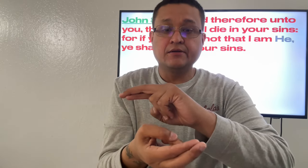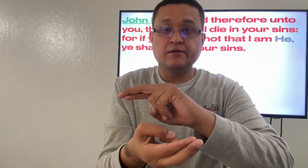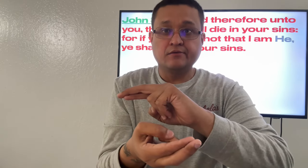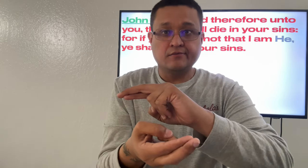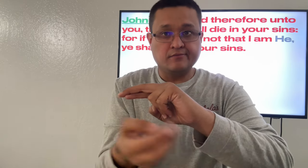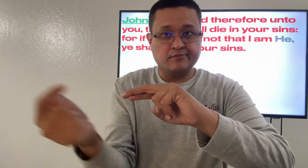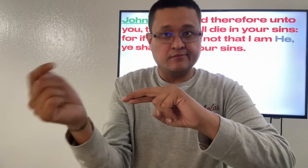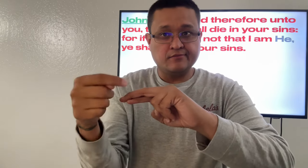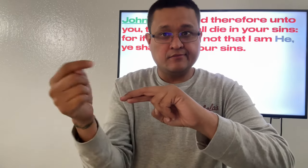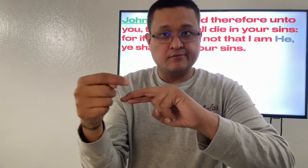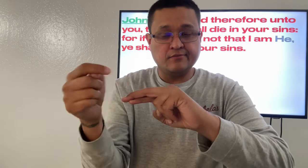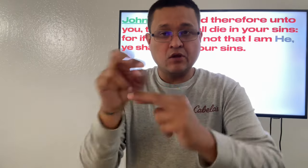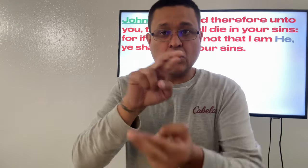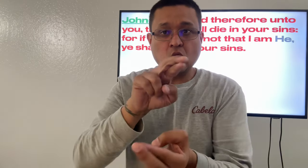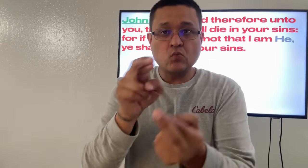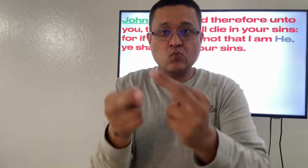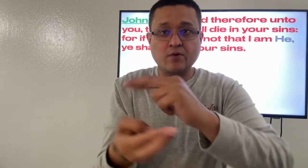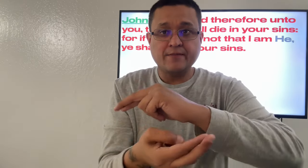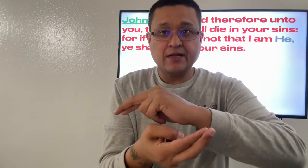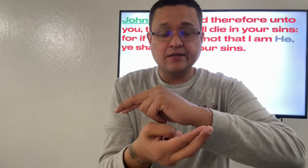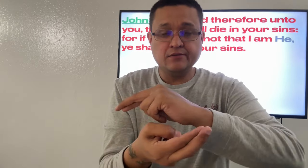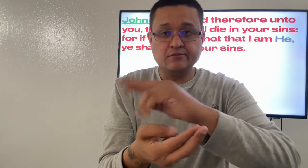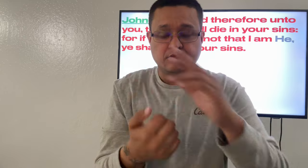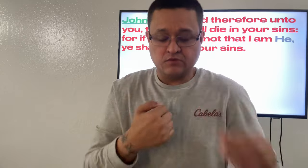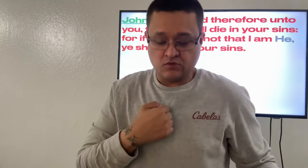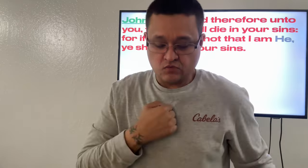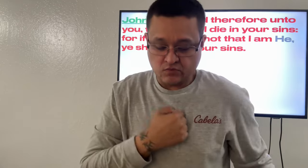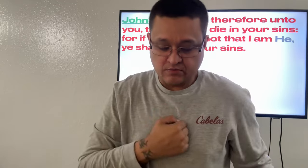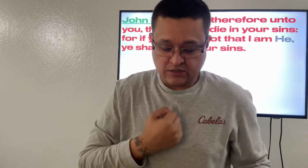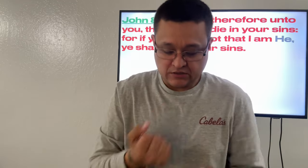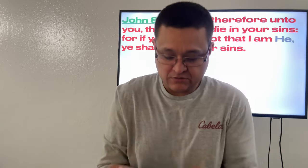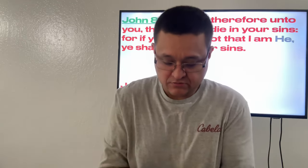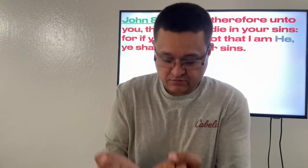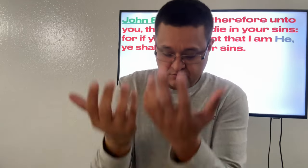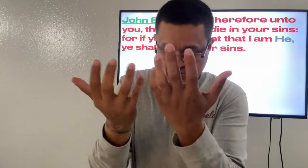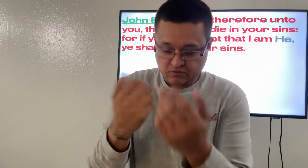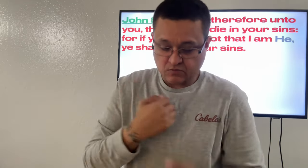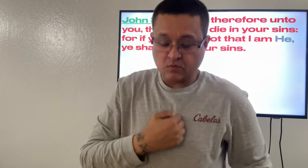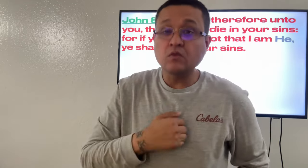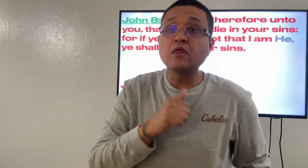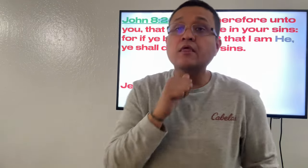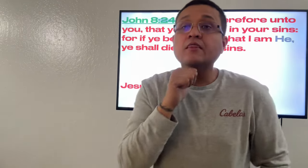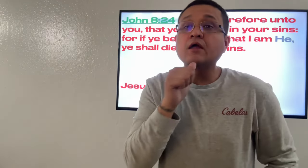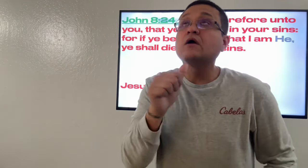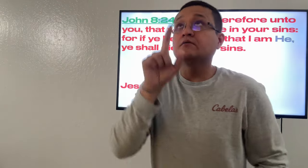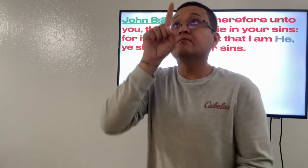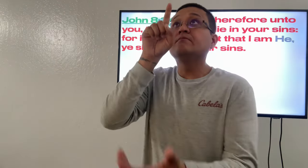And that blood sacrifice was passed down generation to generation. Moses done it. Abraham done it. David done it.